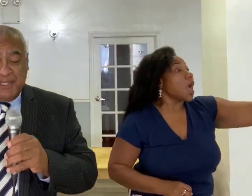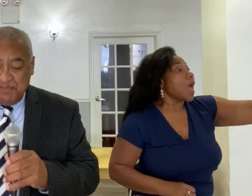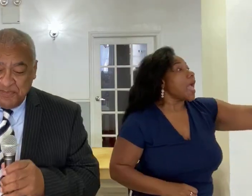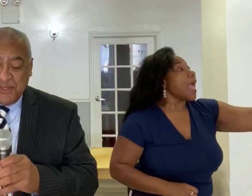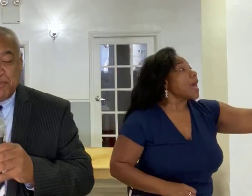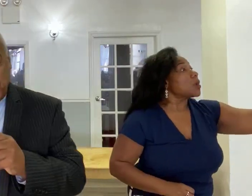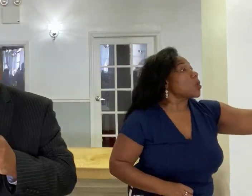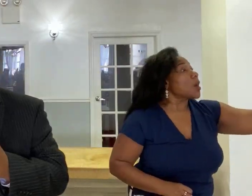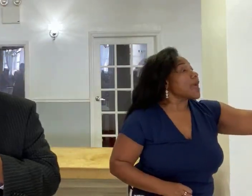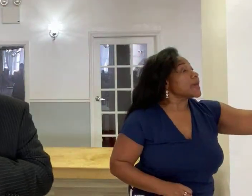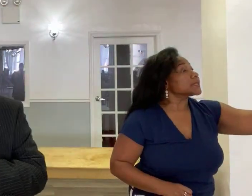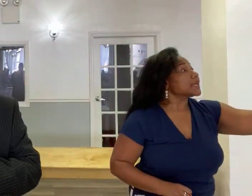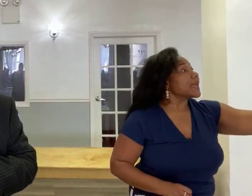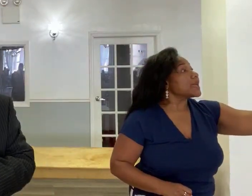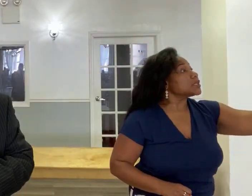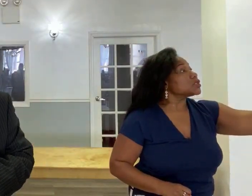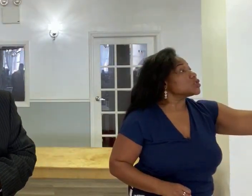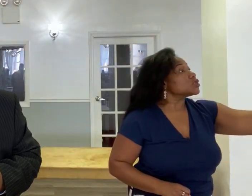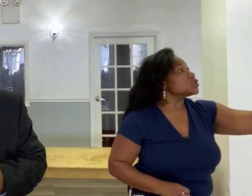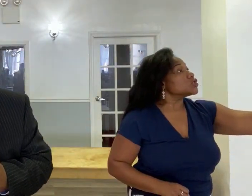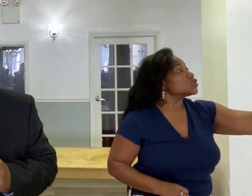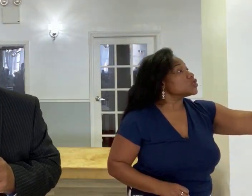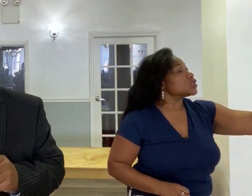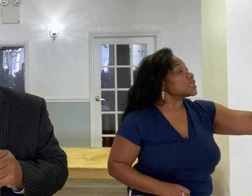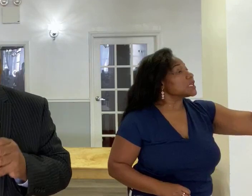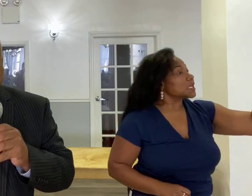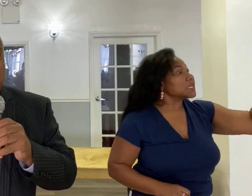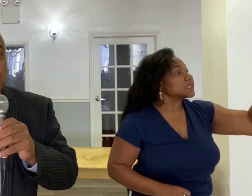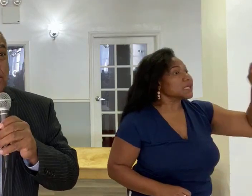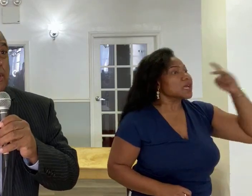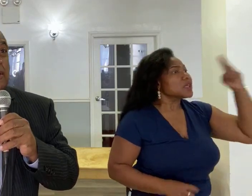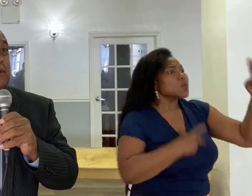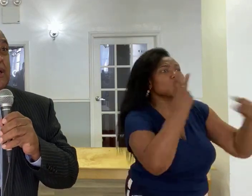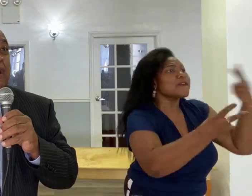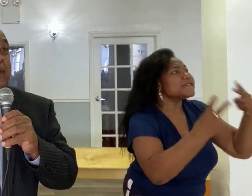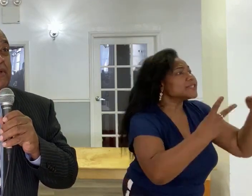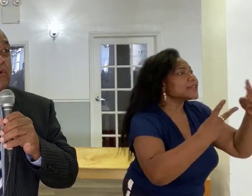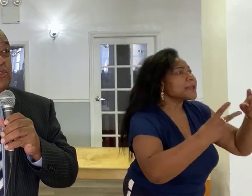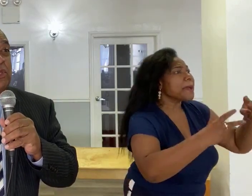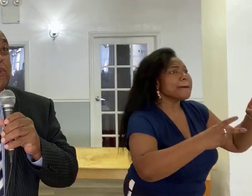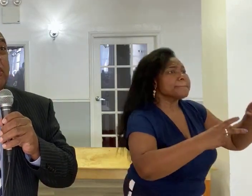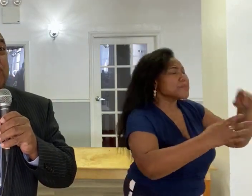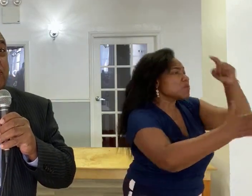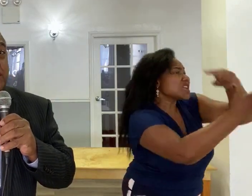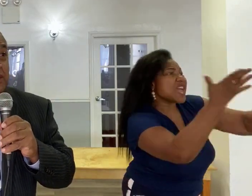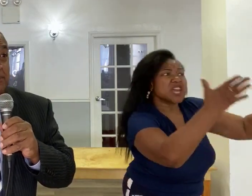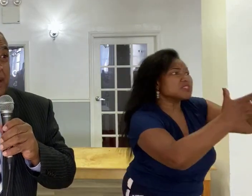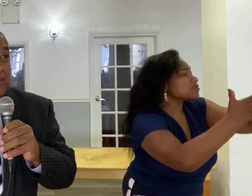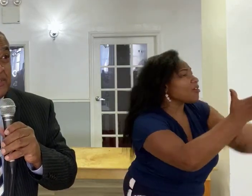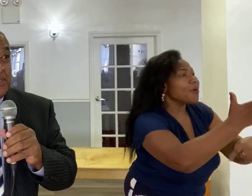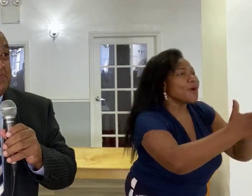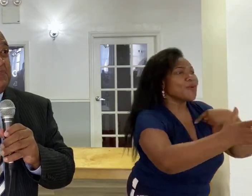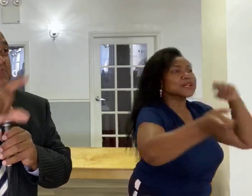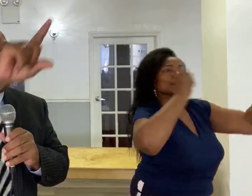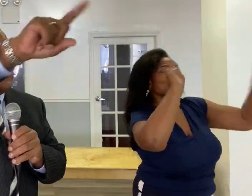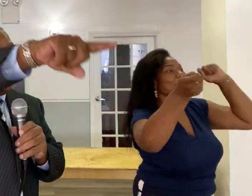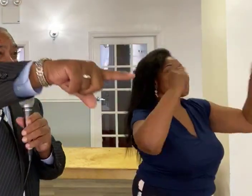Angeles, but we canceled that. And we celebrated just our anniversary, 34 years